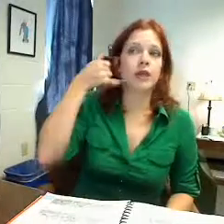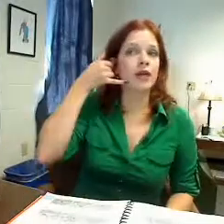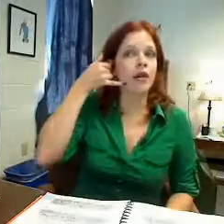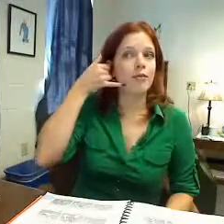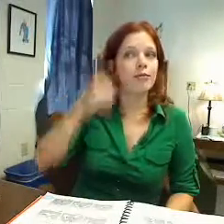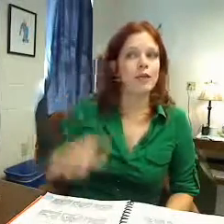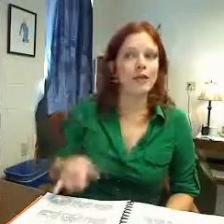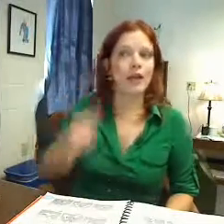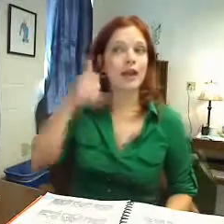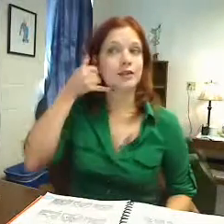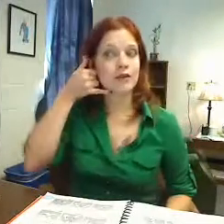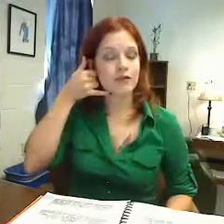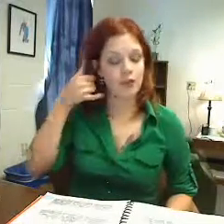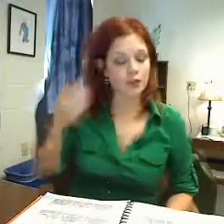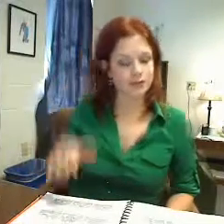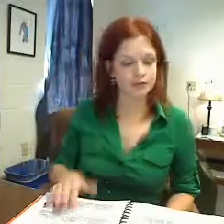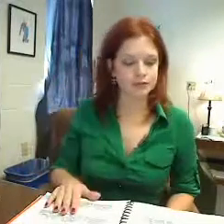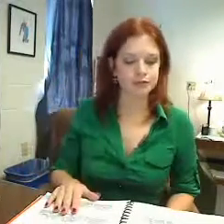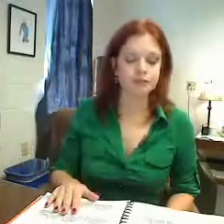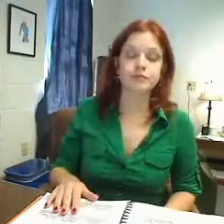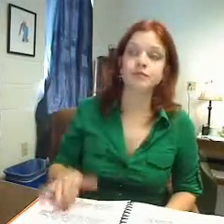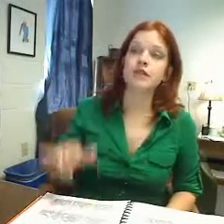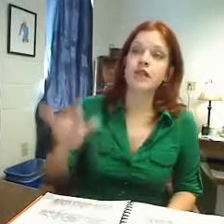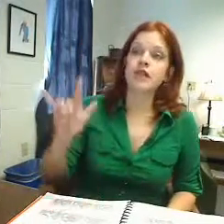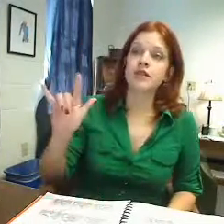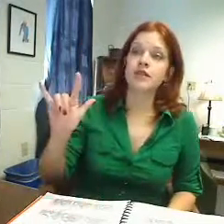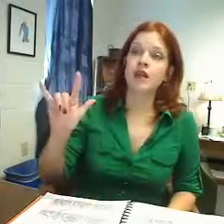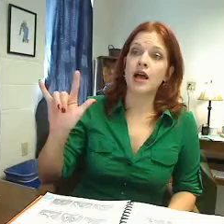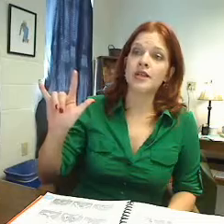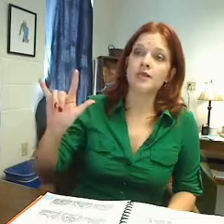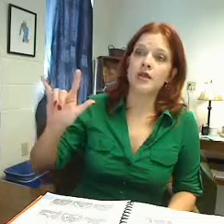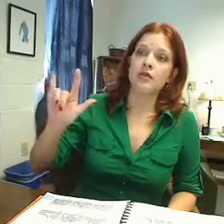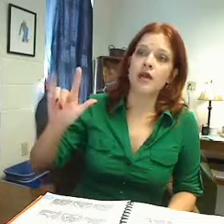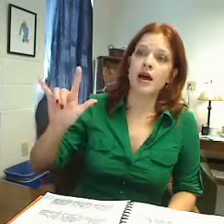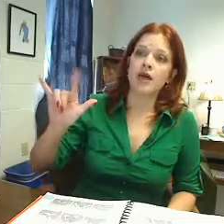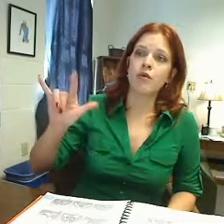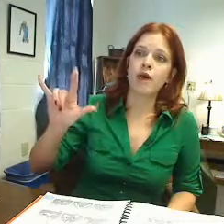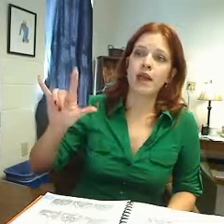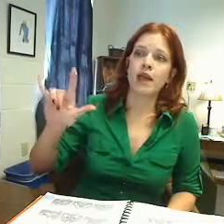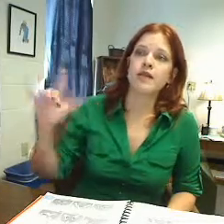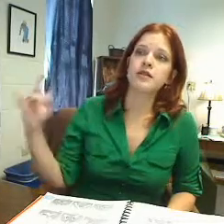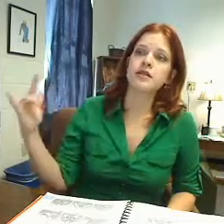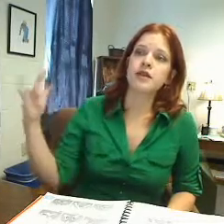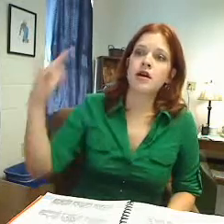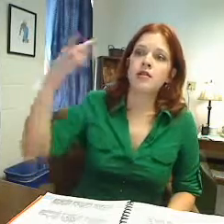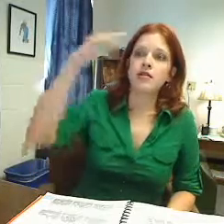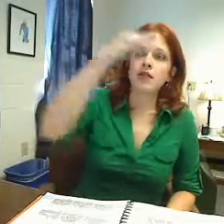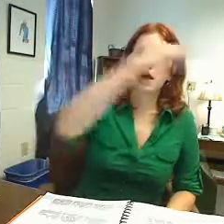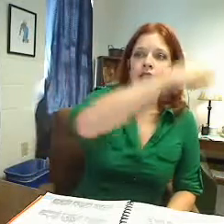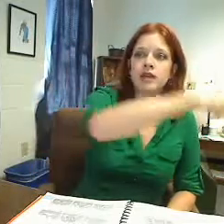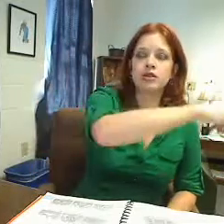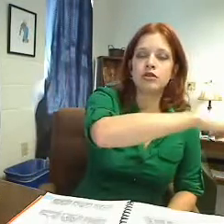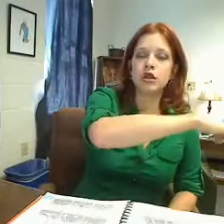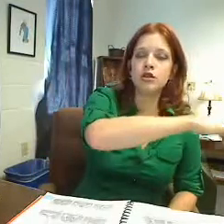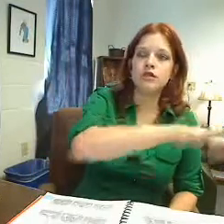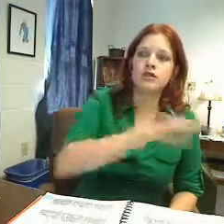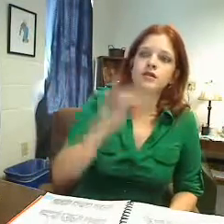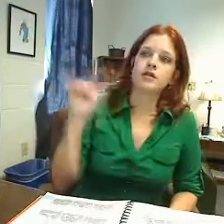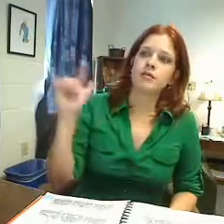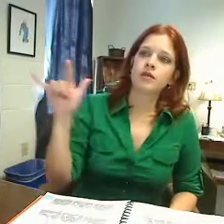pick it up. Answer the phone. To fly is made with the I-O-Y hand. Fly comes across. If